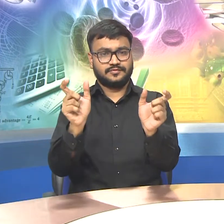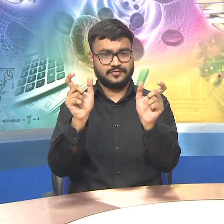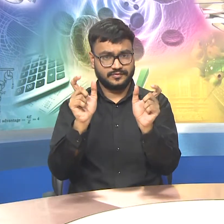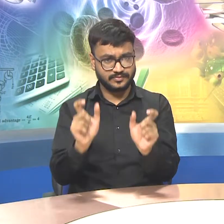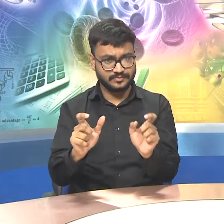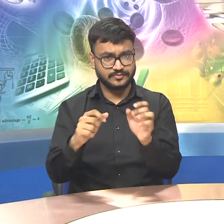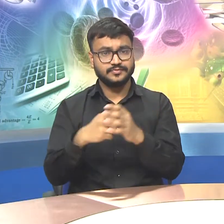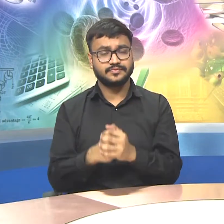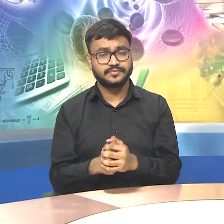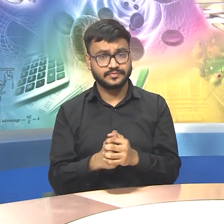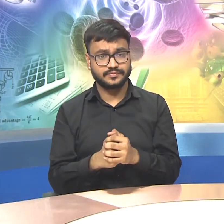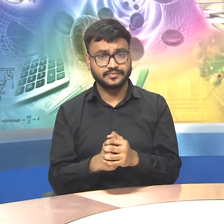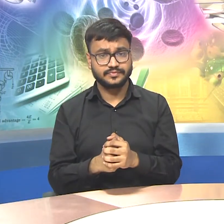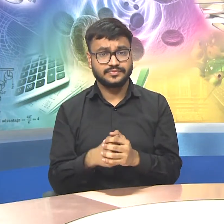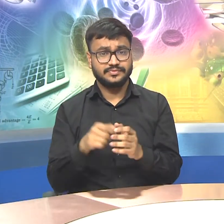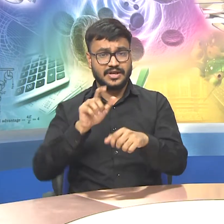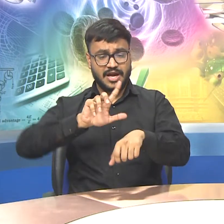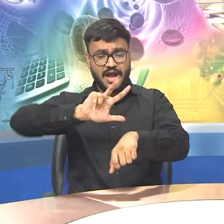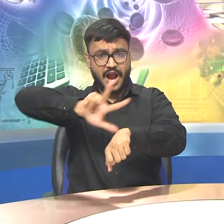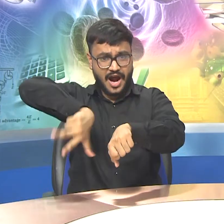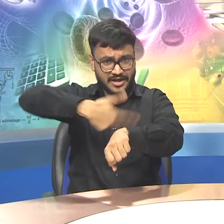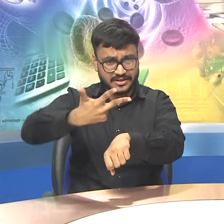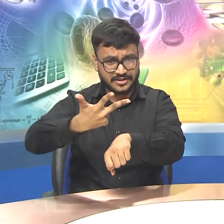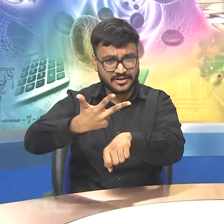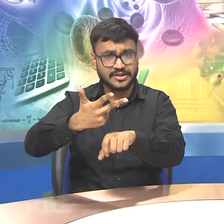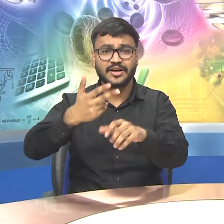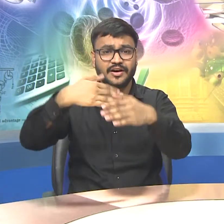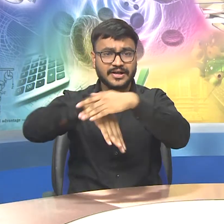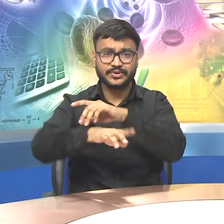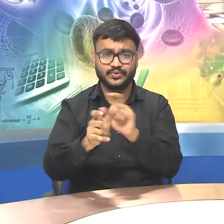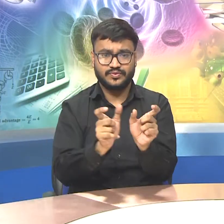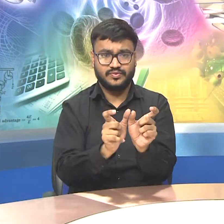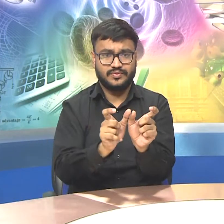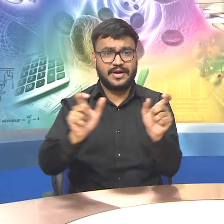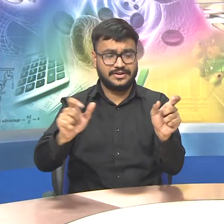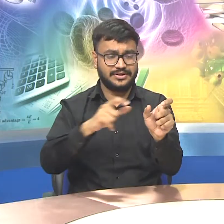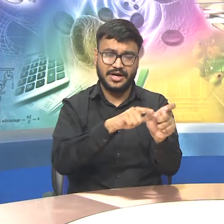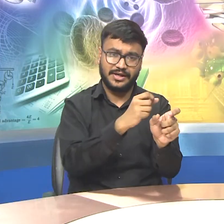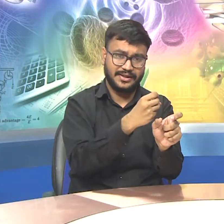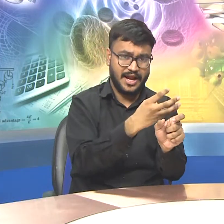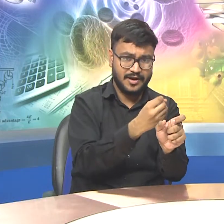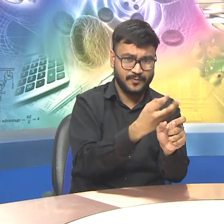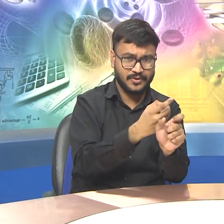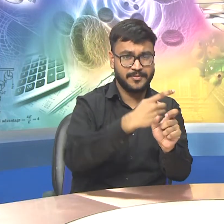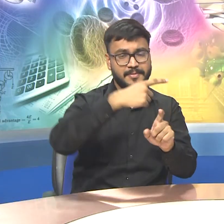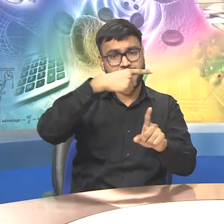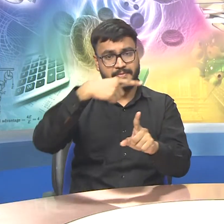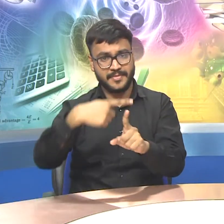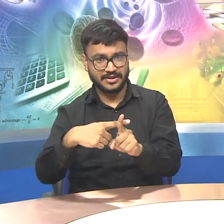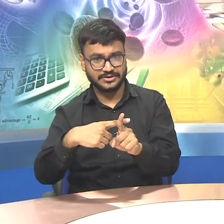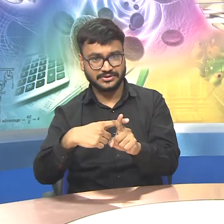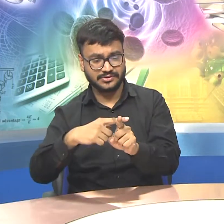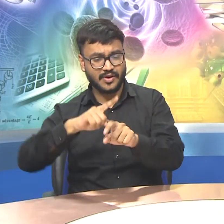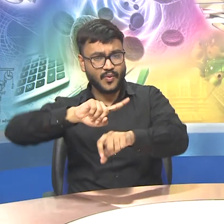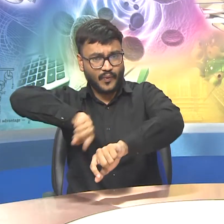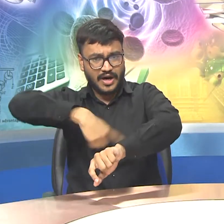single sign, which is 2 hours. same for